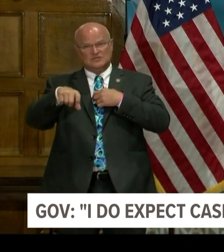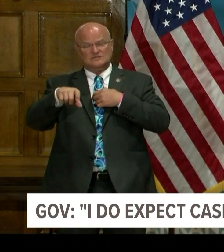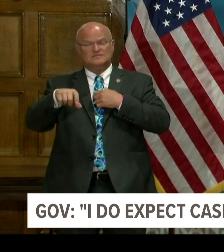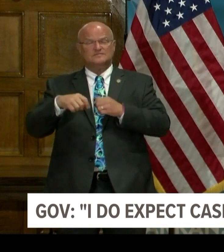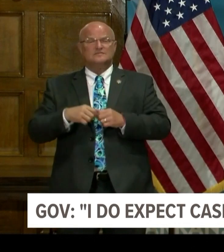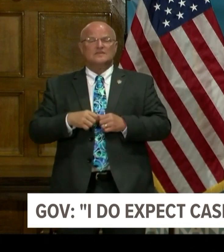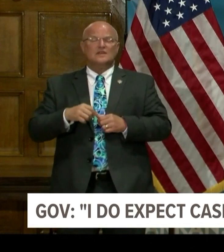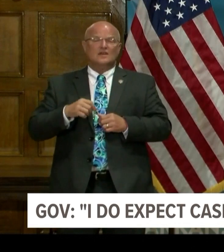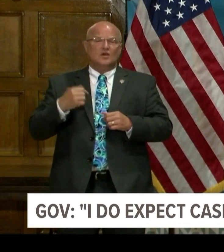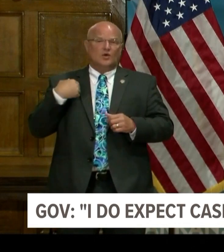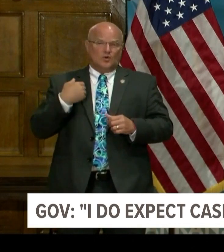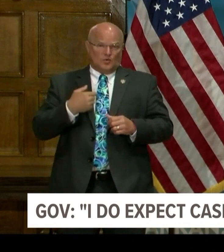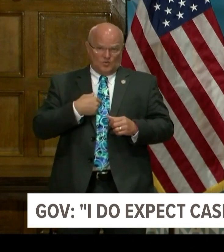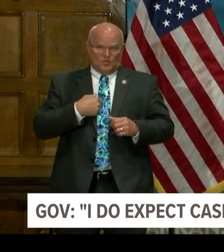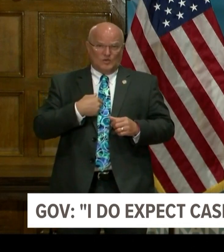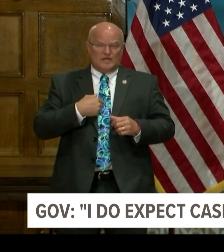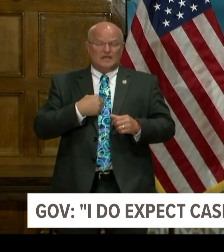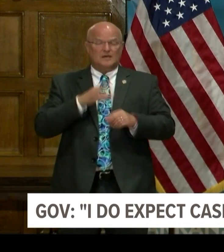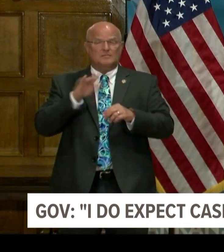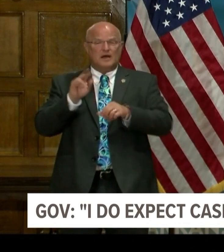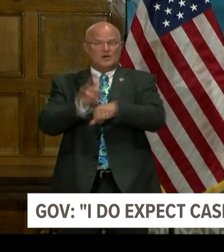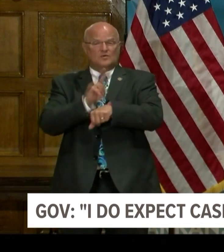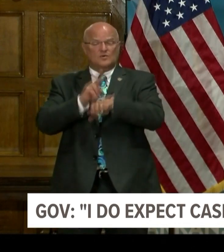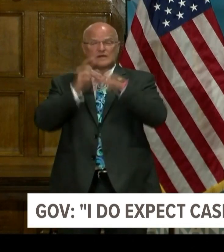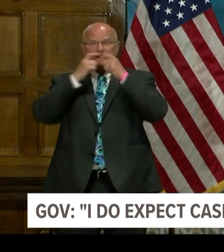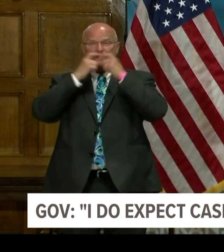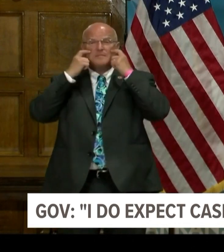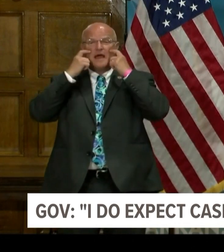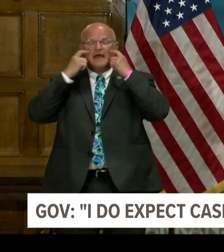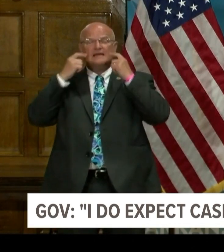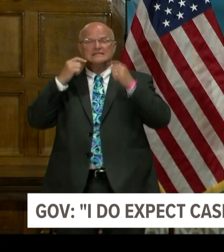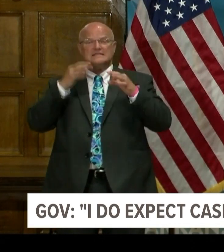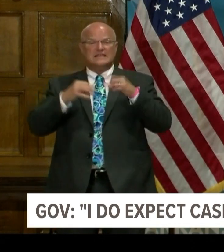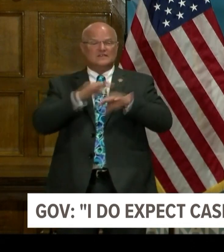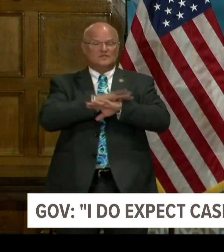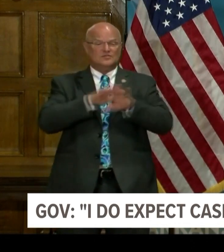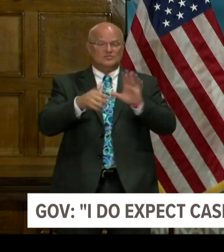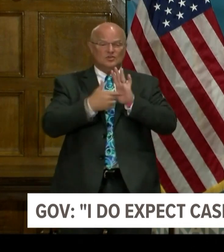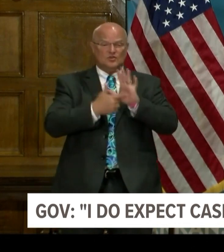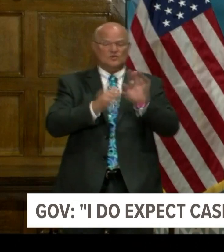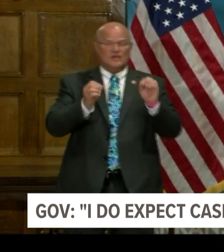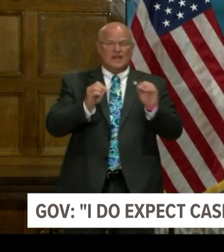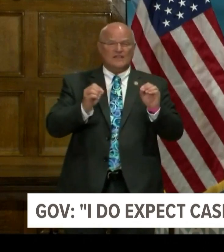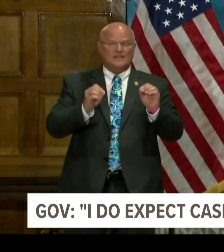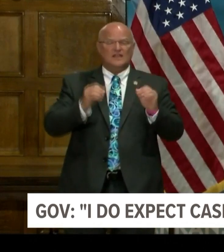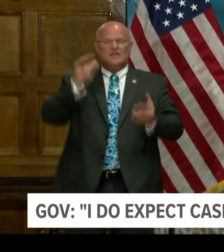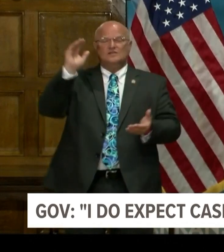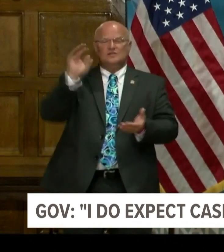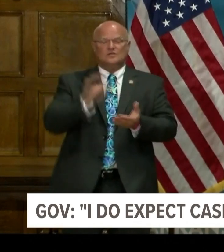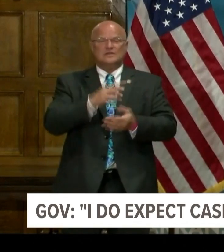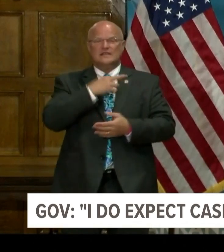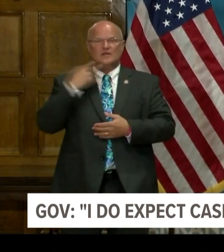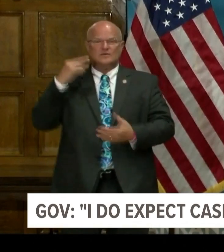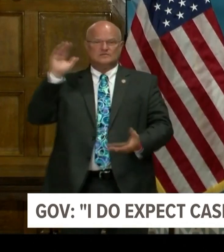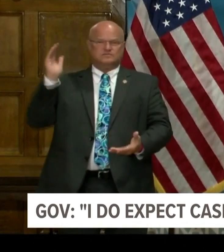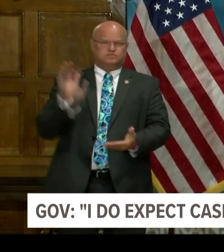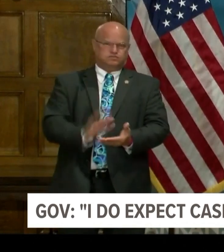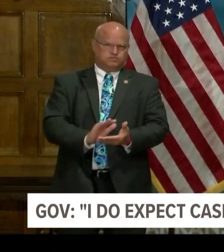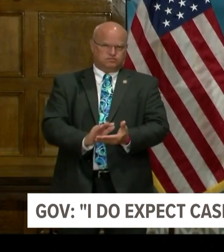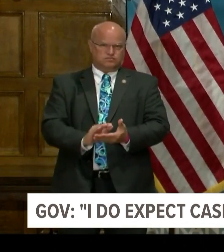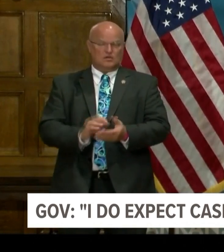in public. By wearing that mask, if we are asymptomatically infected, we decrease that risk